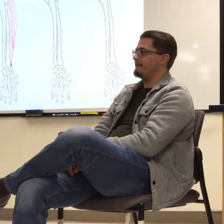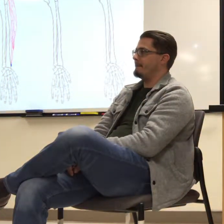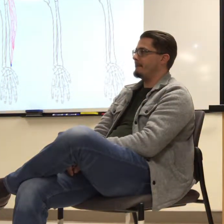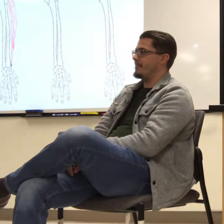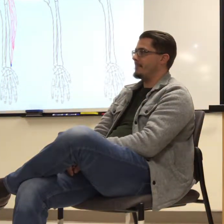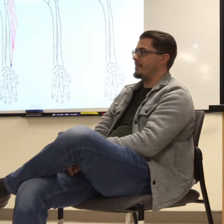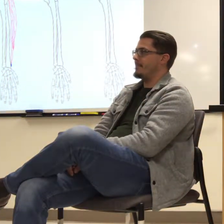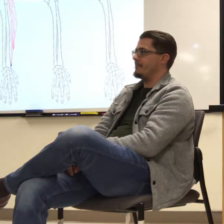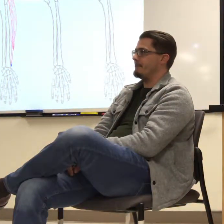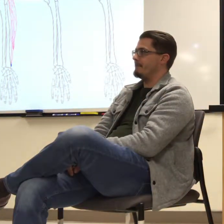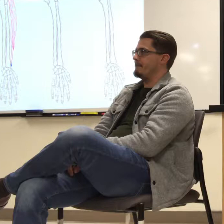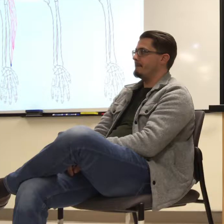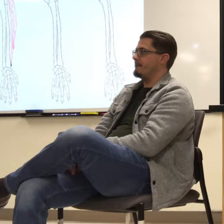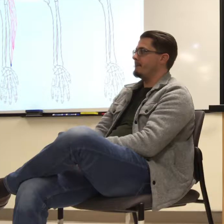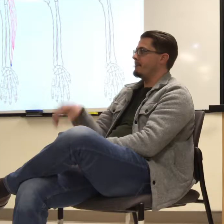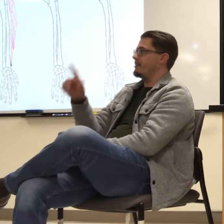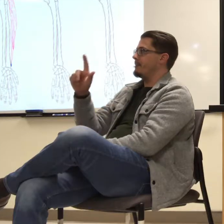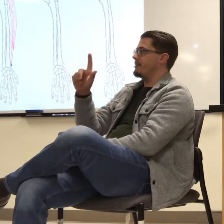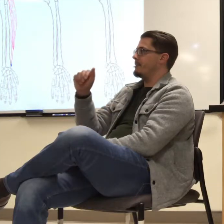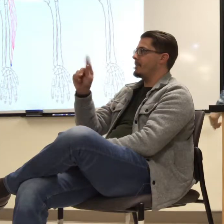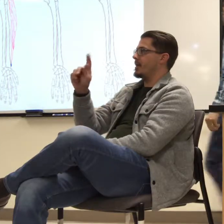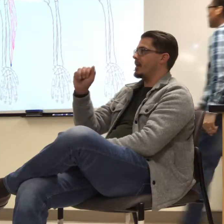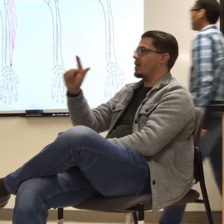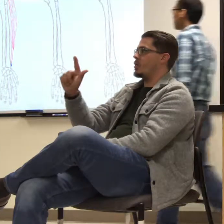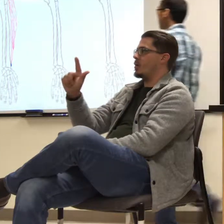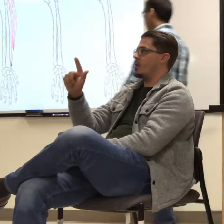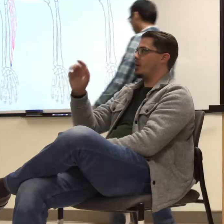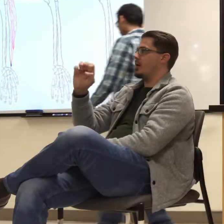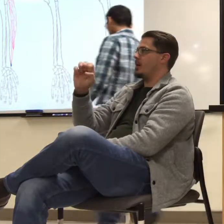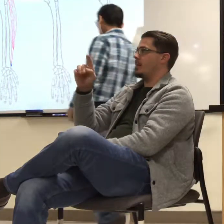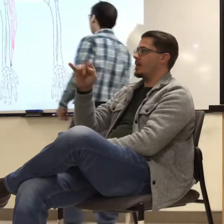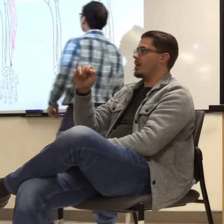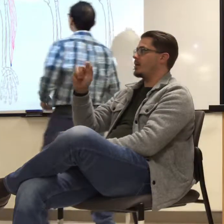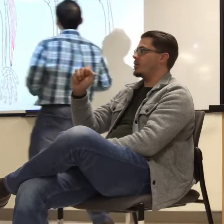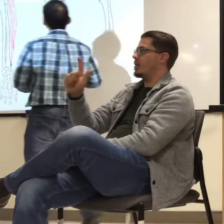So, lateral epicondyle.